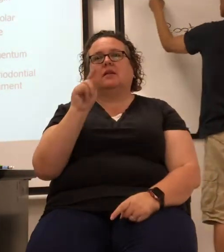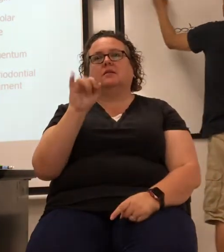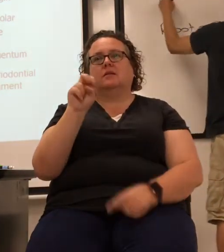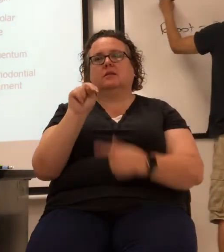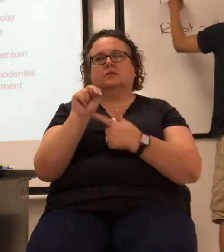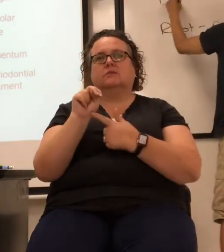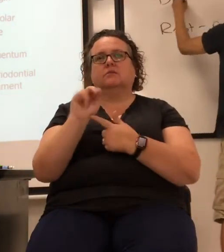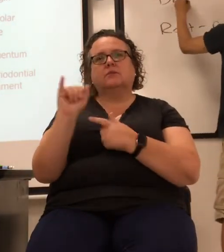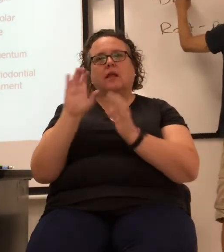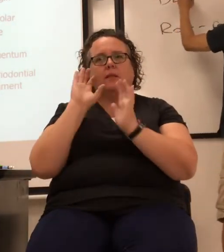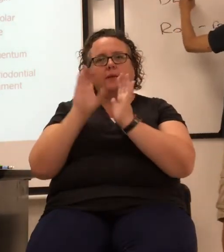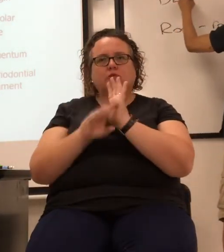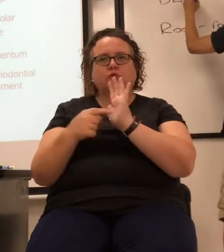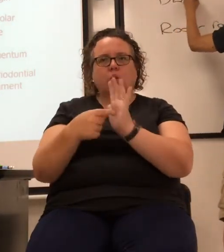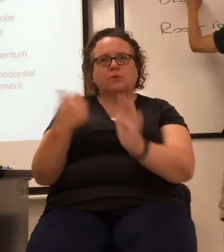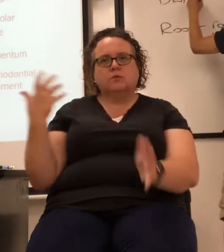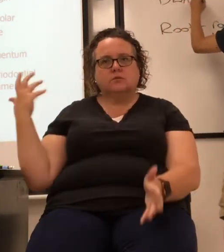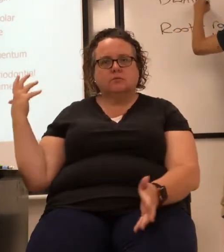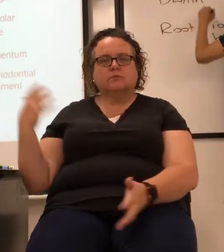shows.